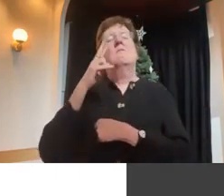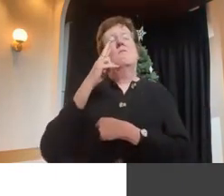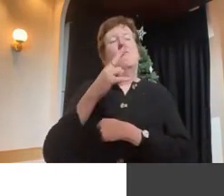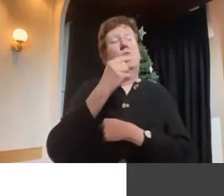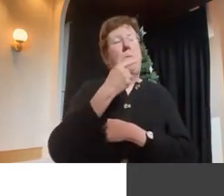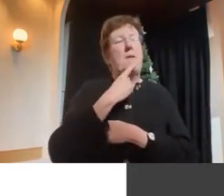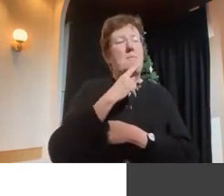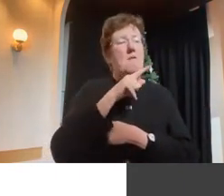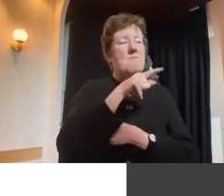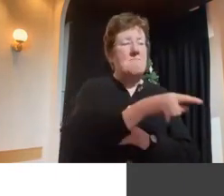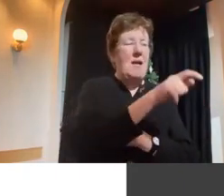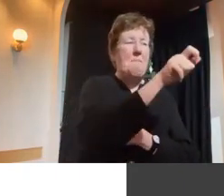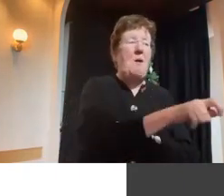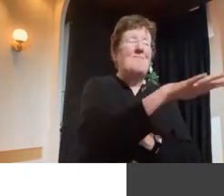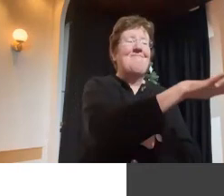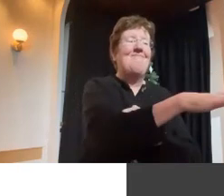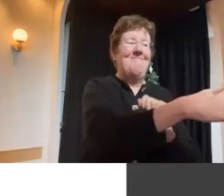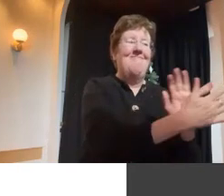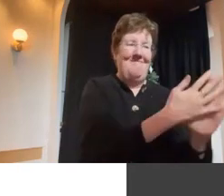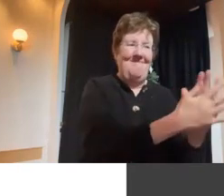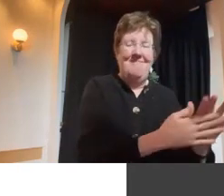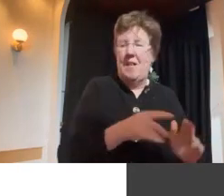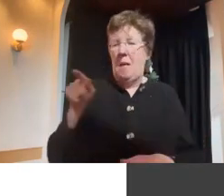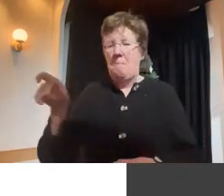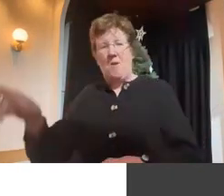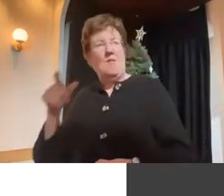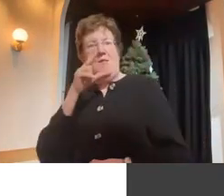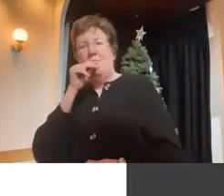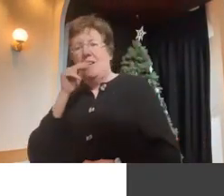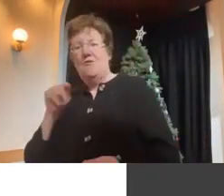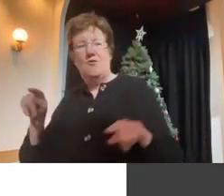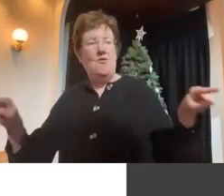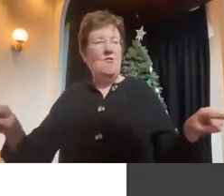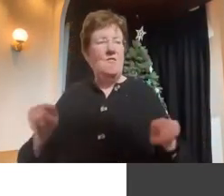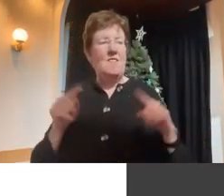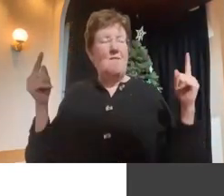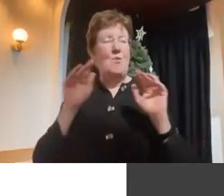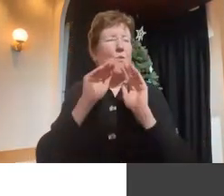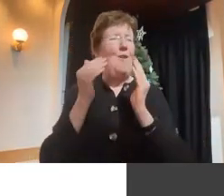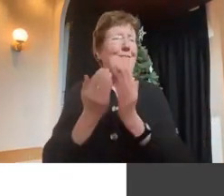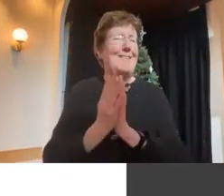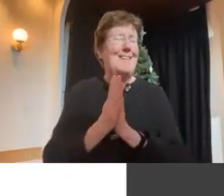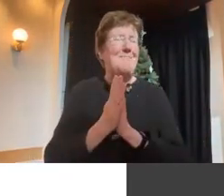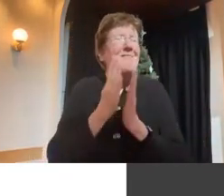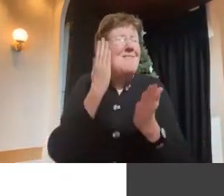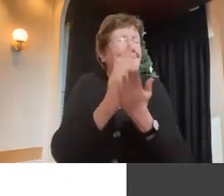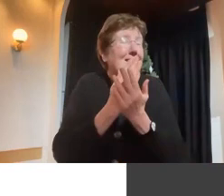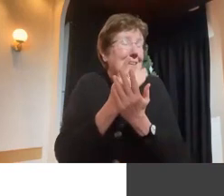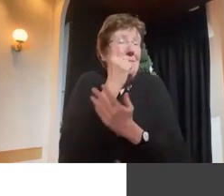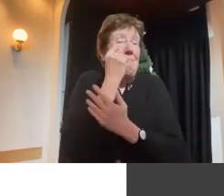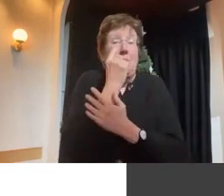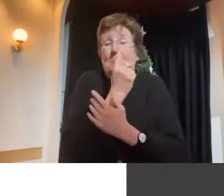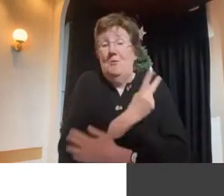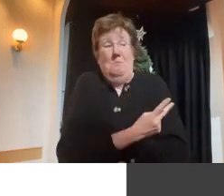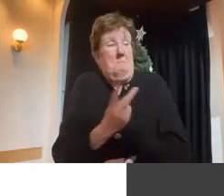And what we did notice was that actually viewpoints were often quite binary. It was you sign or you speak, you know, and we're seen